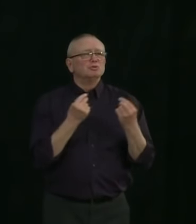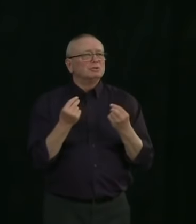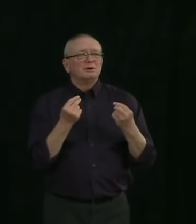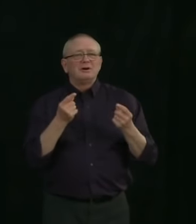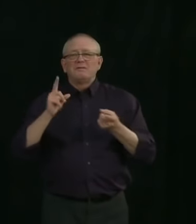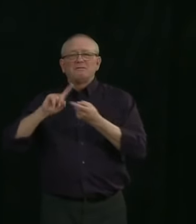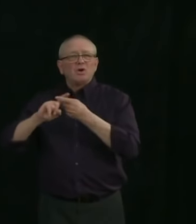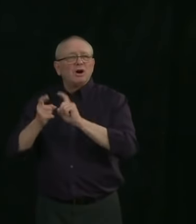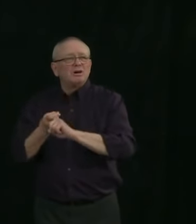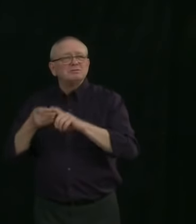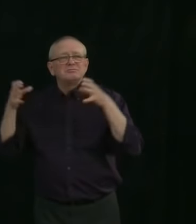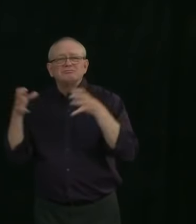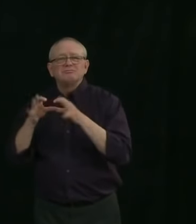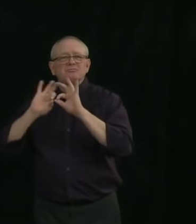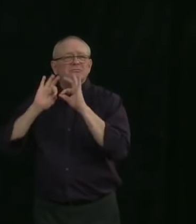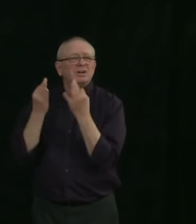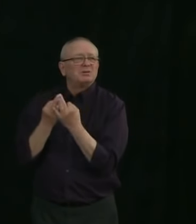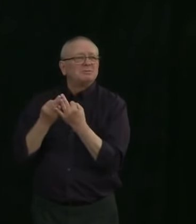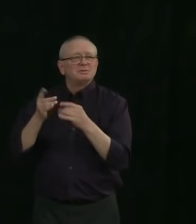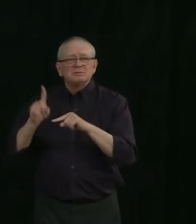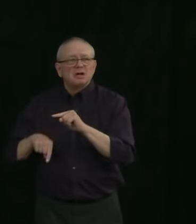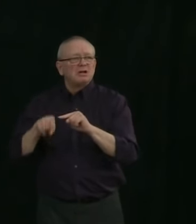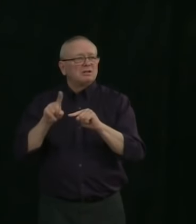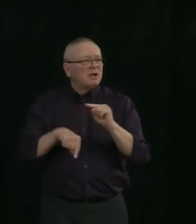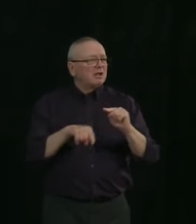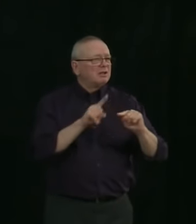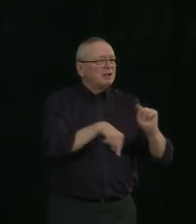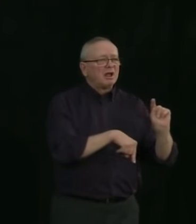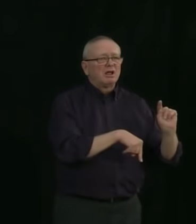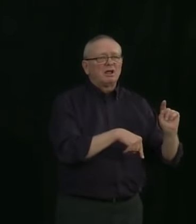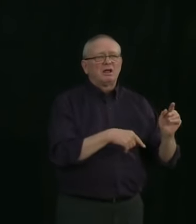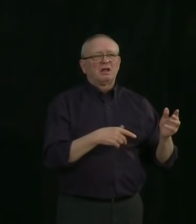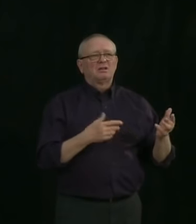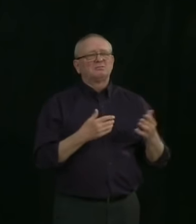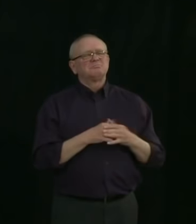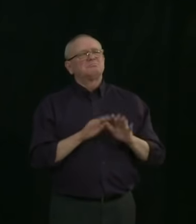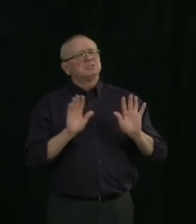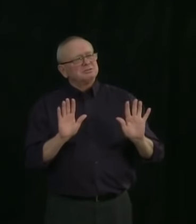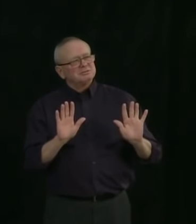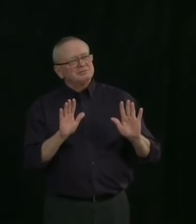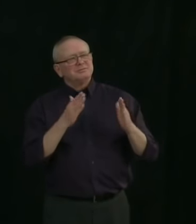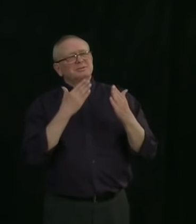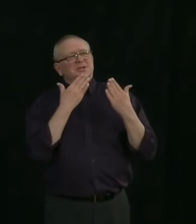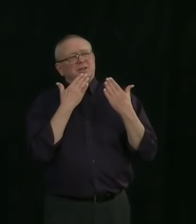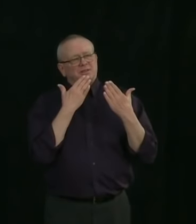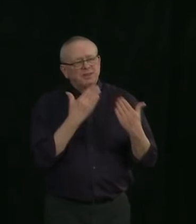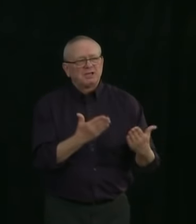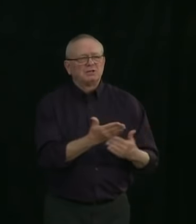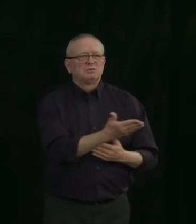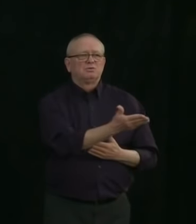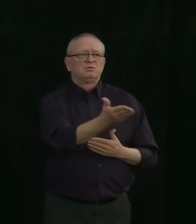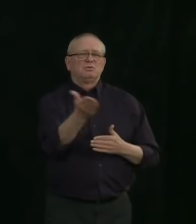of our daily lives. Thank you for the sacrifices that you are making, and thank you for